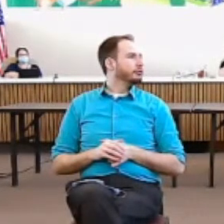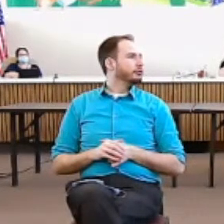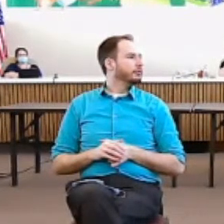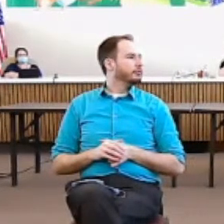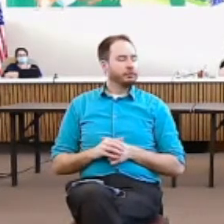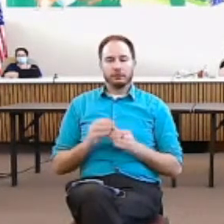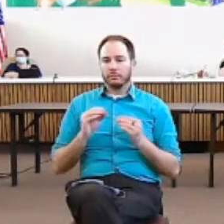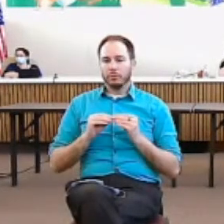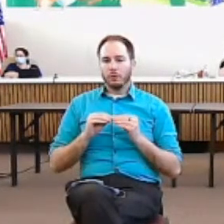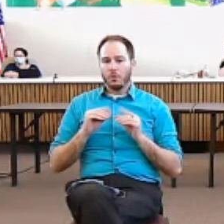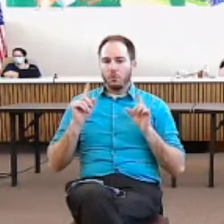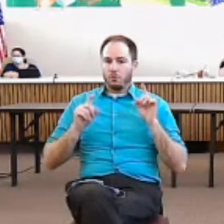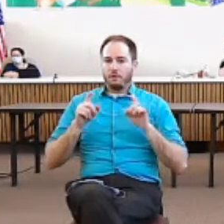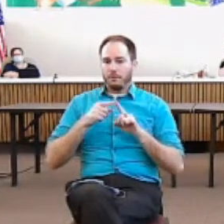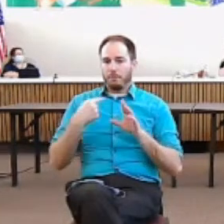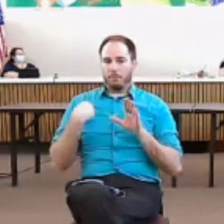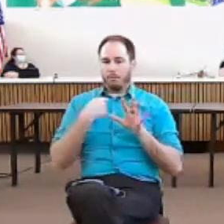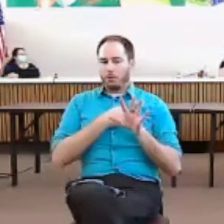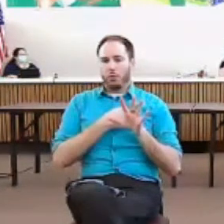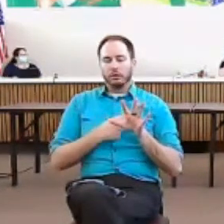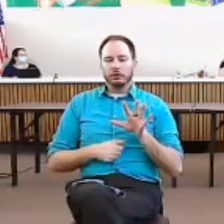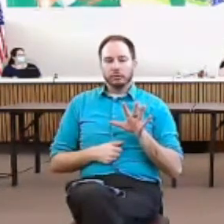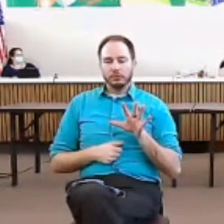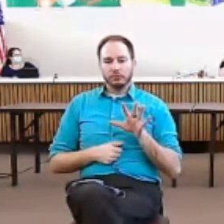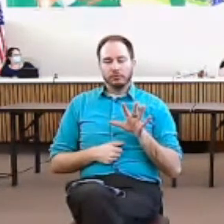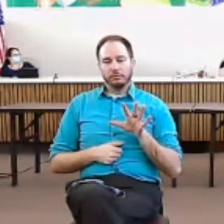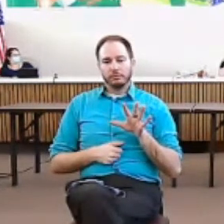Any other questions, comments from the board?